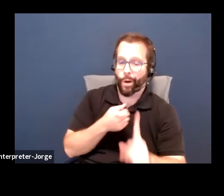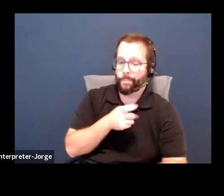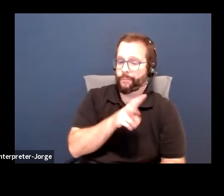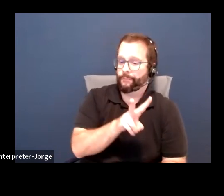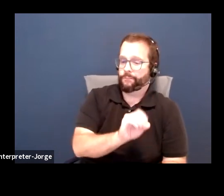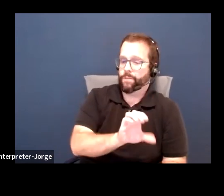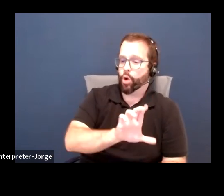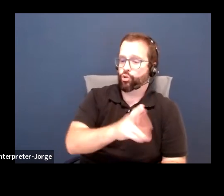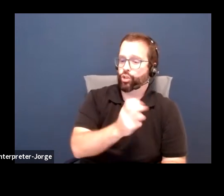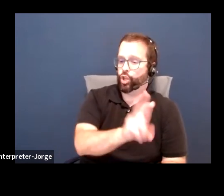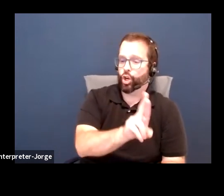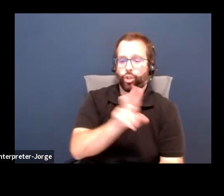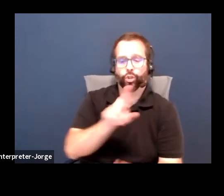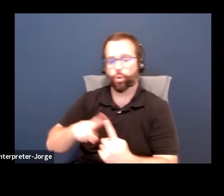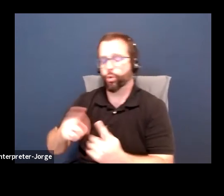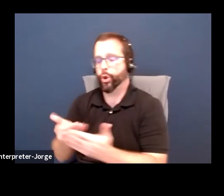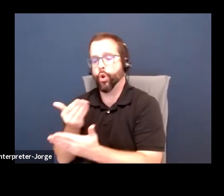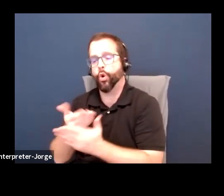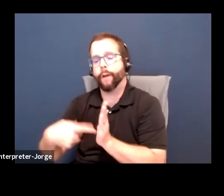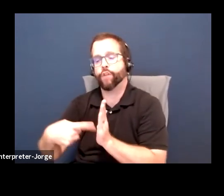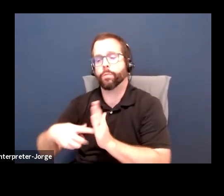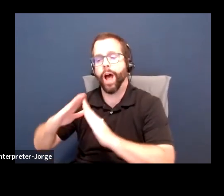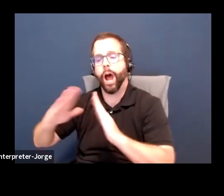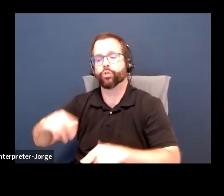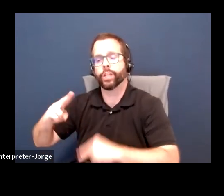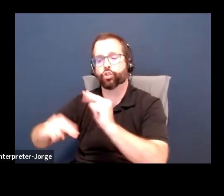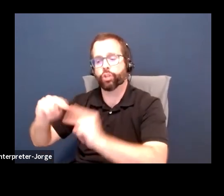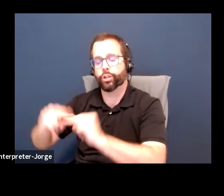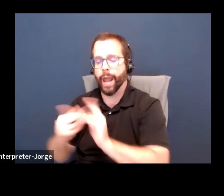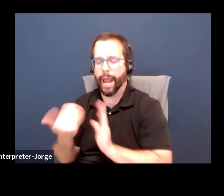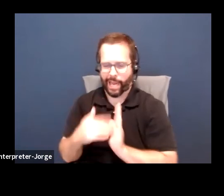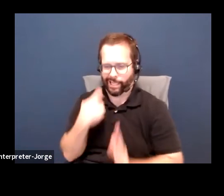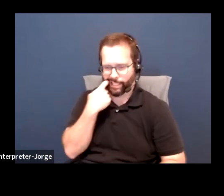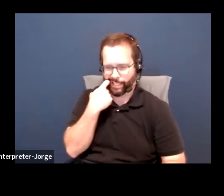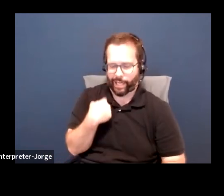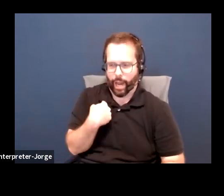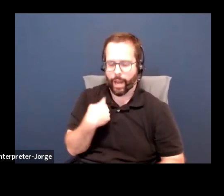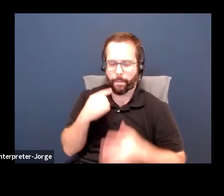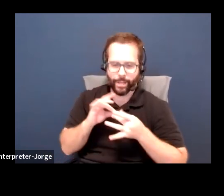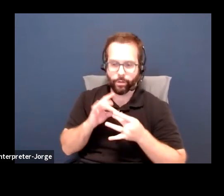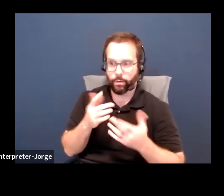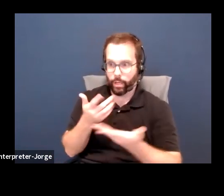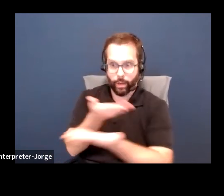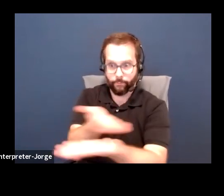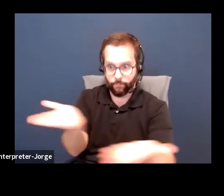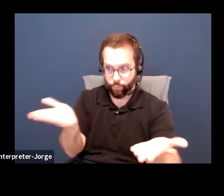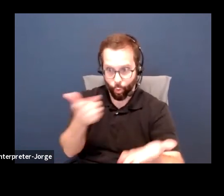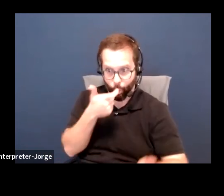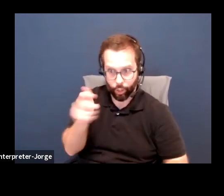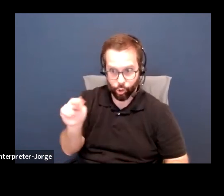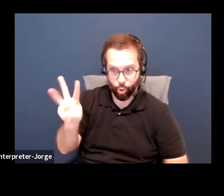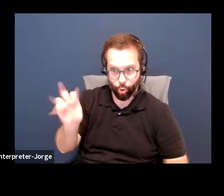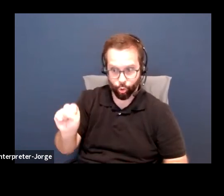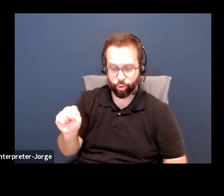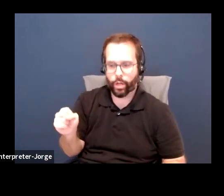housing construction. Again, as I mentioned, for anyone who's watching the news, things are very much in